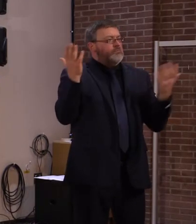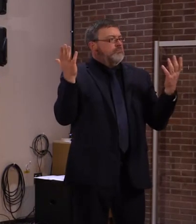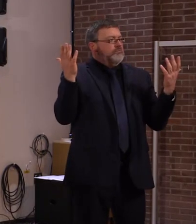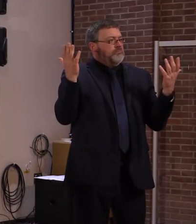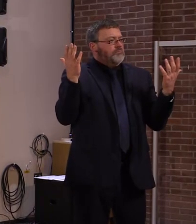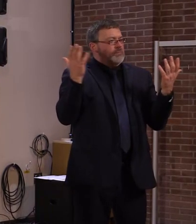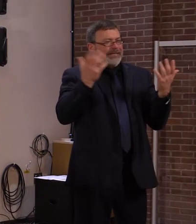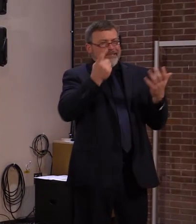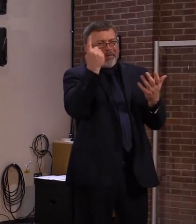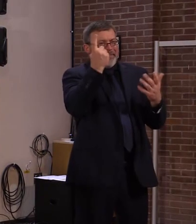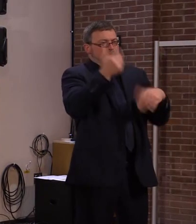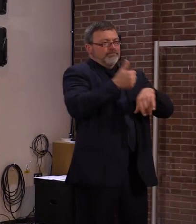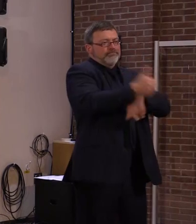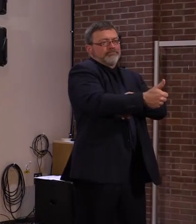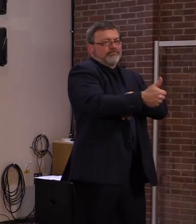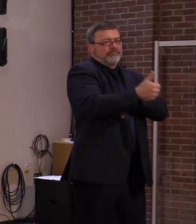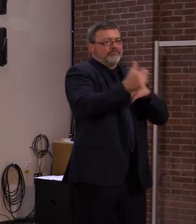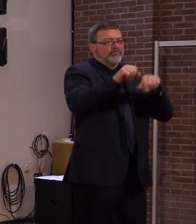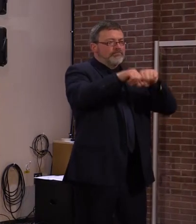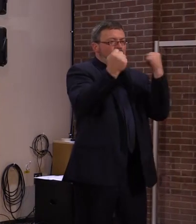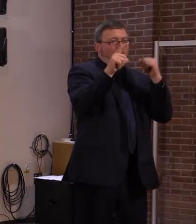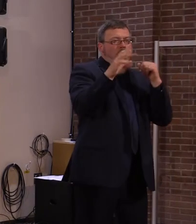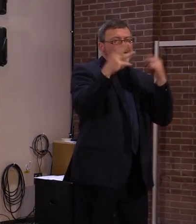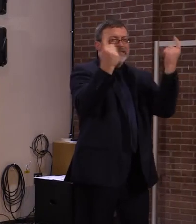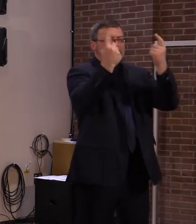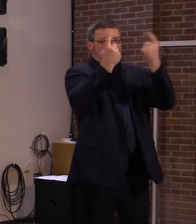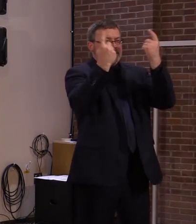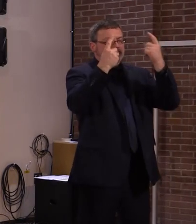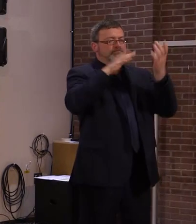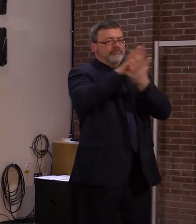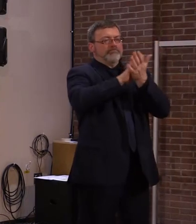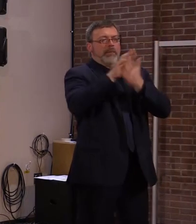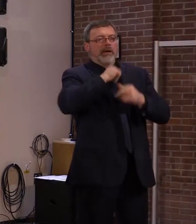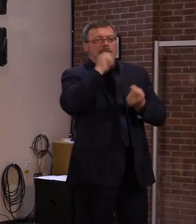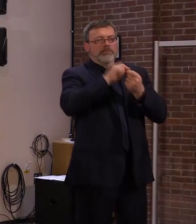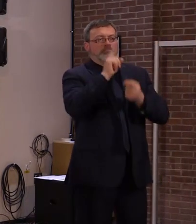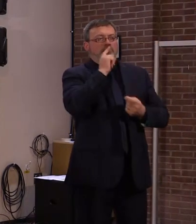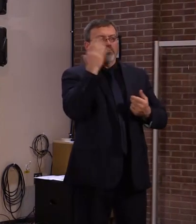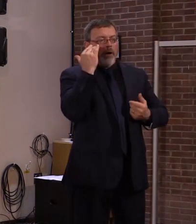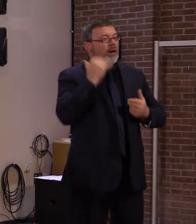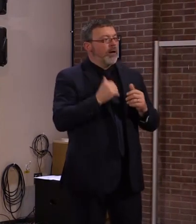violence. So we've done a lot here.